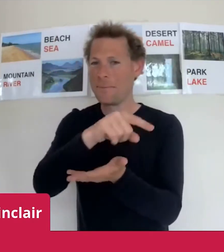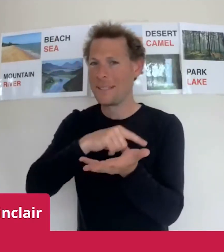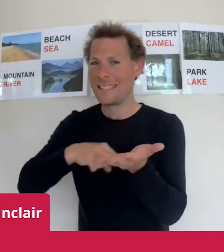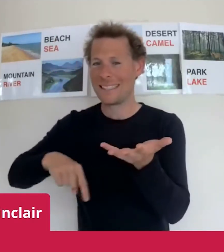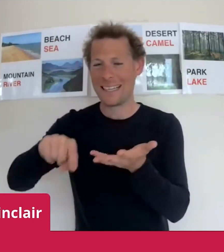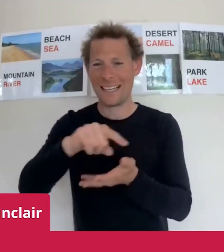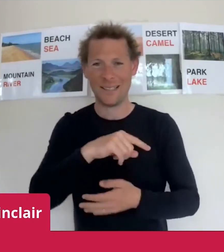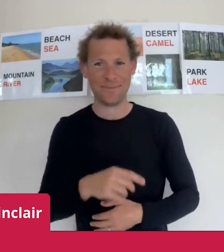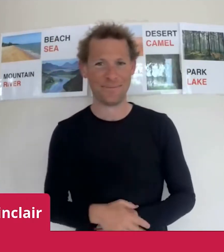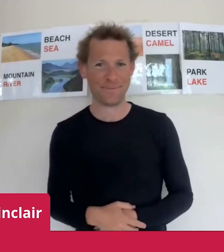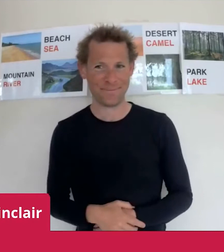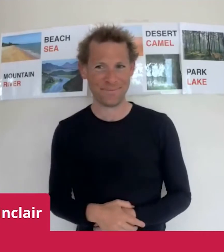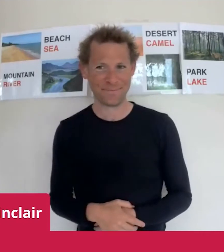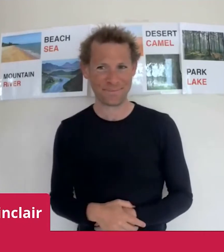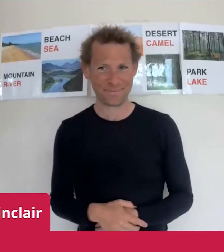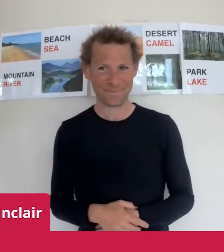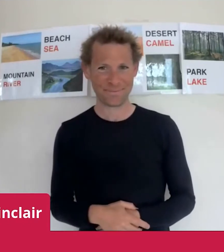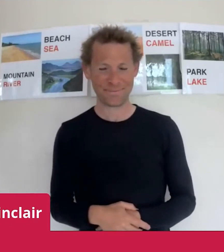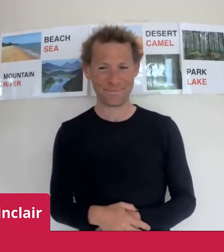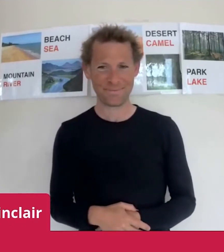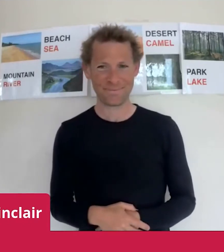pizza tonight. I'm going to have to get one.